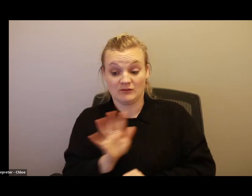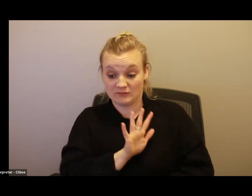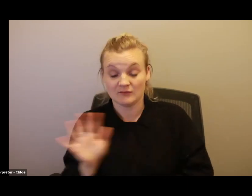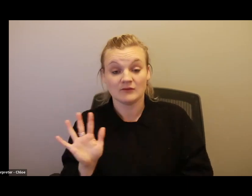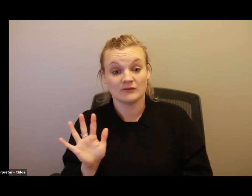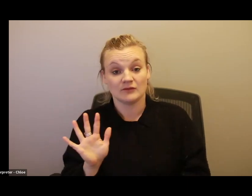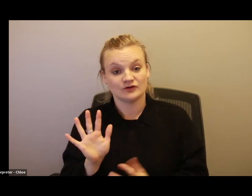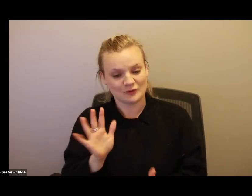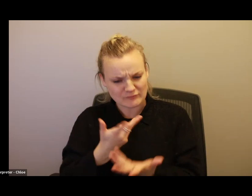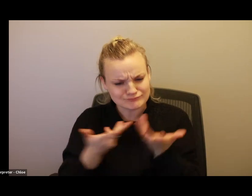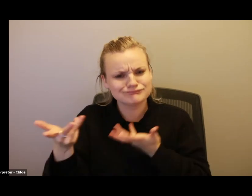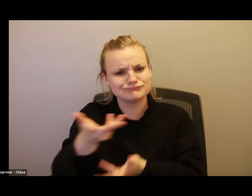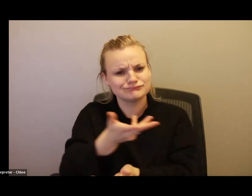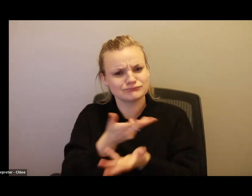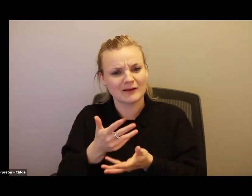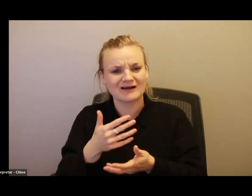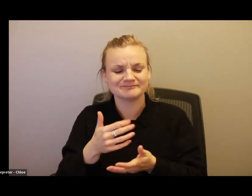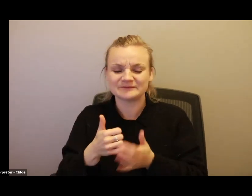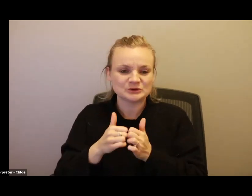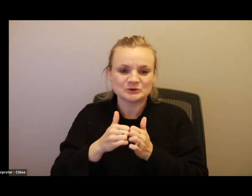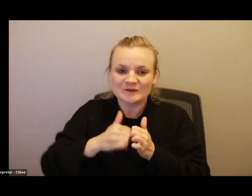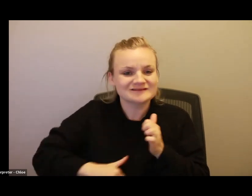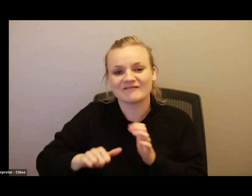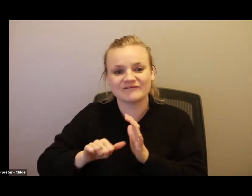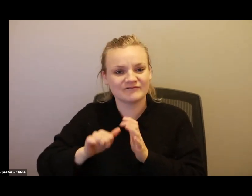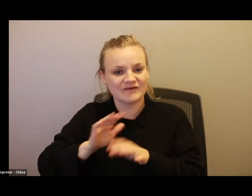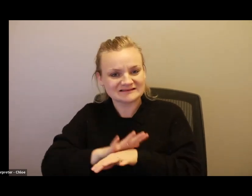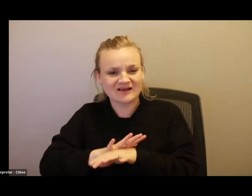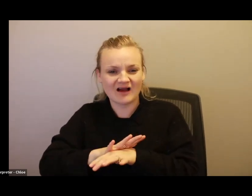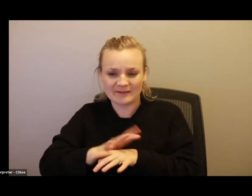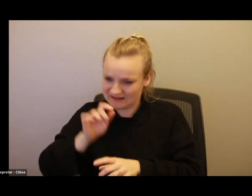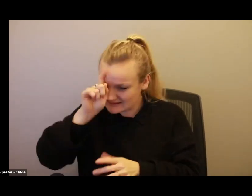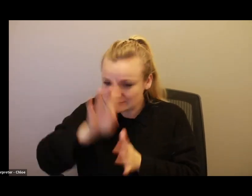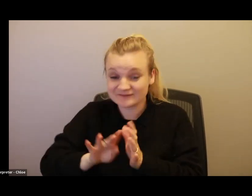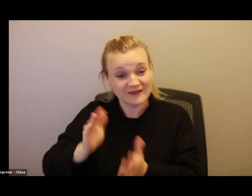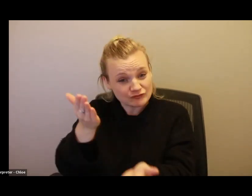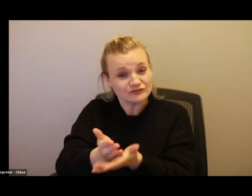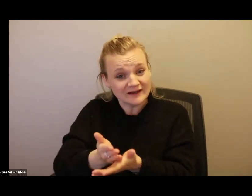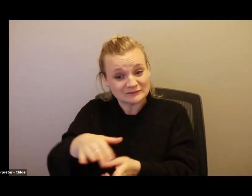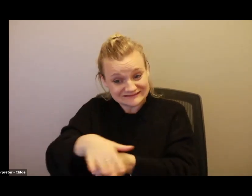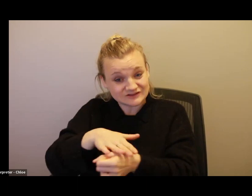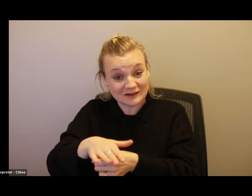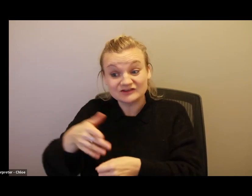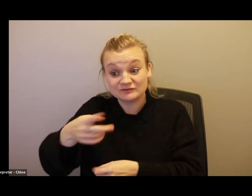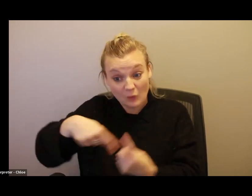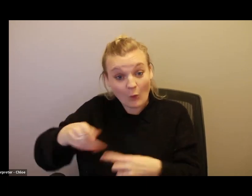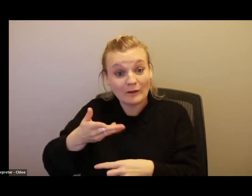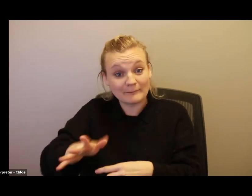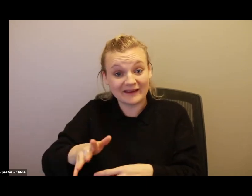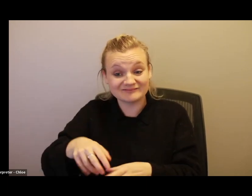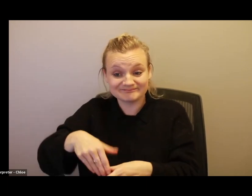about what the hardship that people are facing, because these are real, you know, they're real situations, and people have been, you know, left